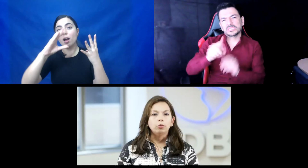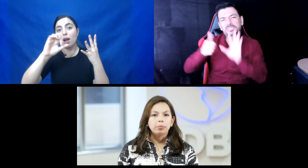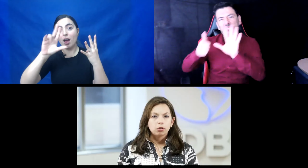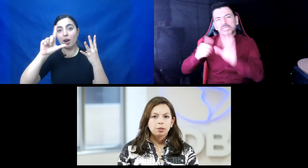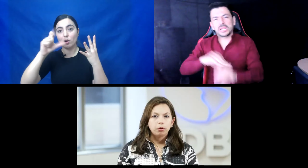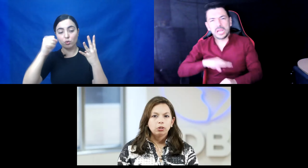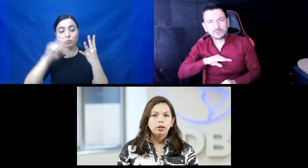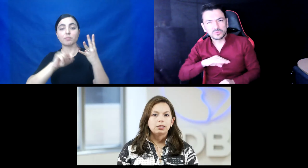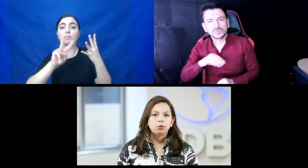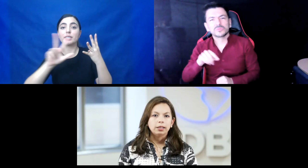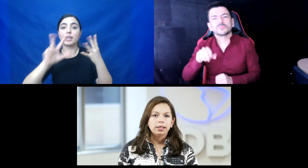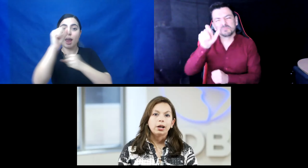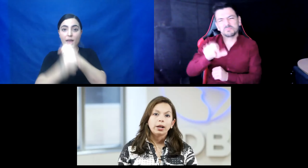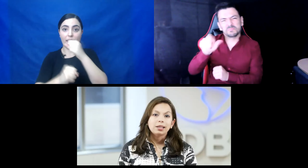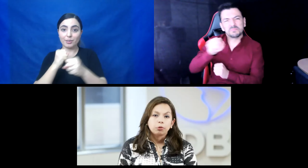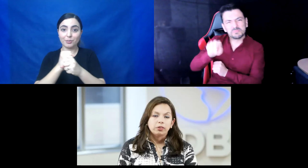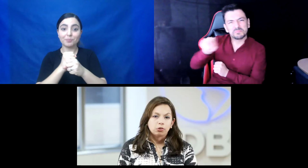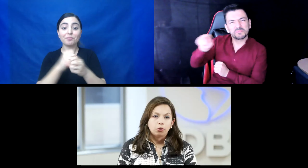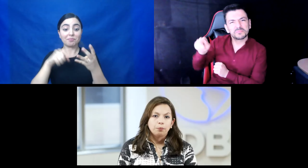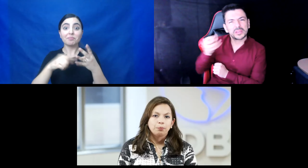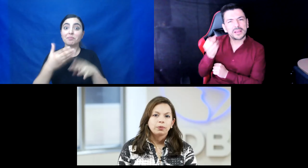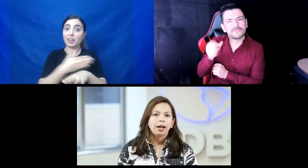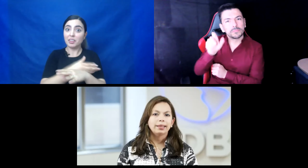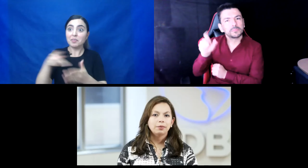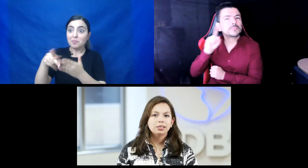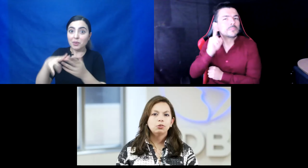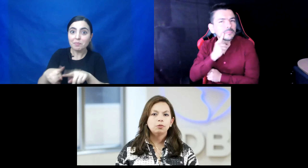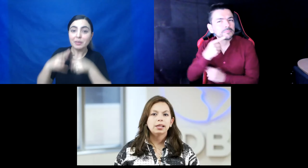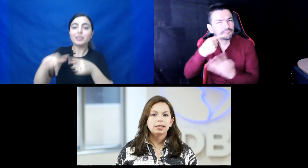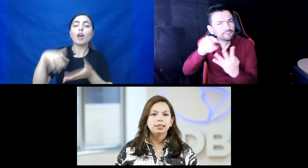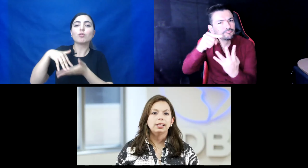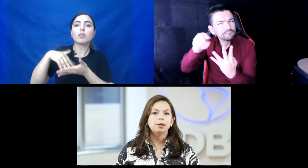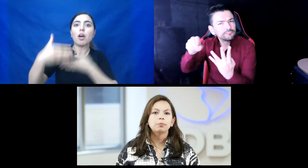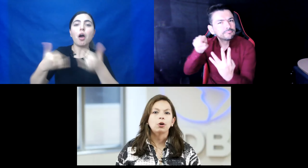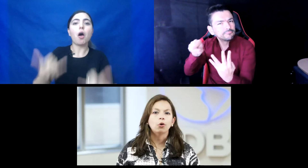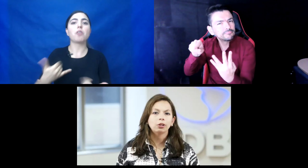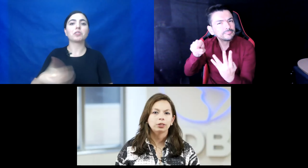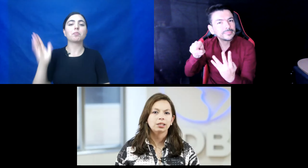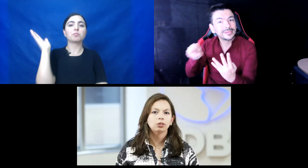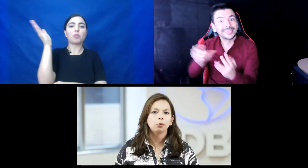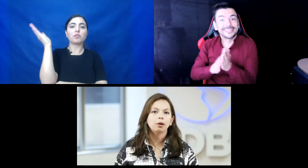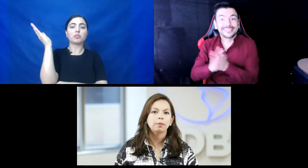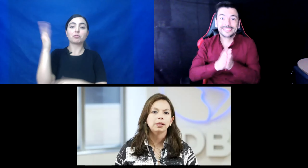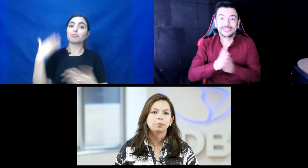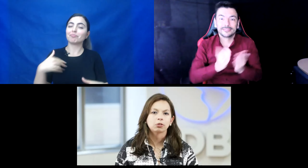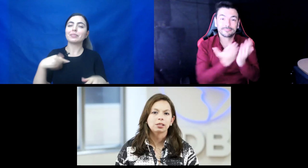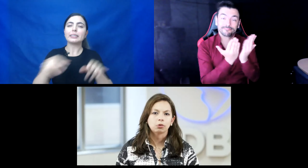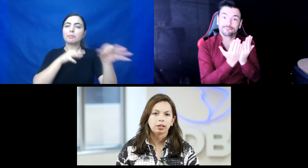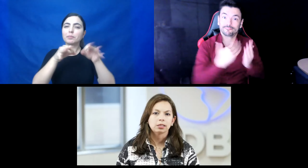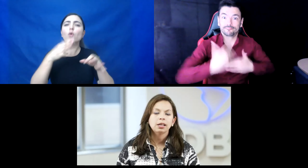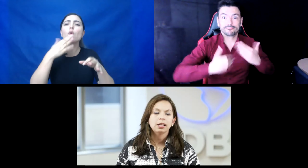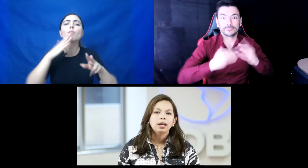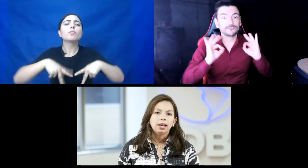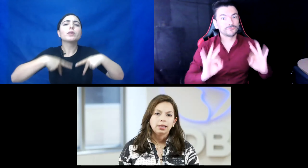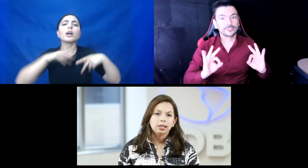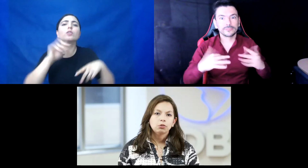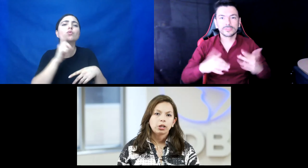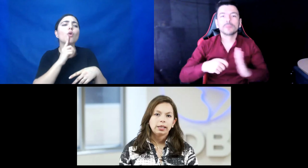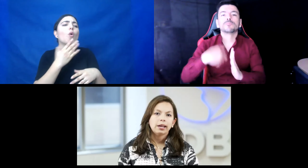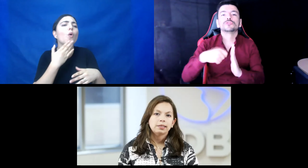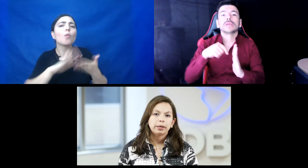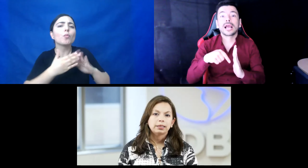and Juan Carlos, 23 years old. And with this, when this project began, when he was a student, and now he's a